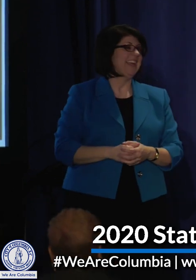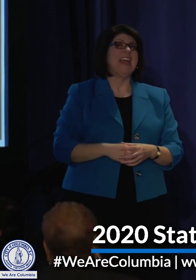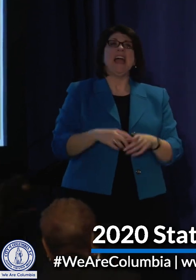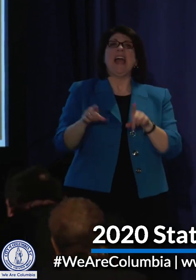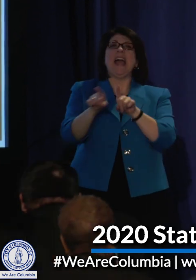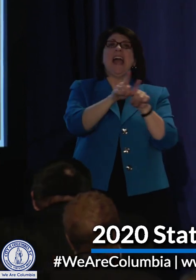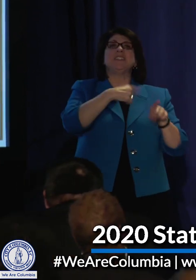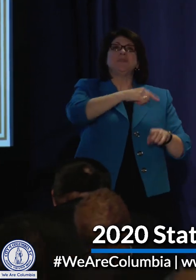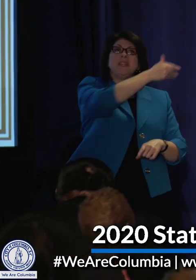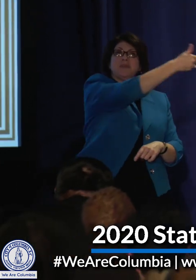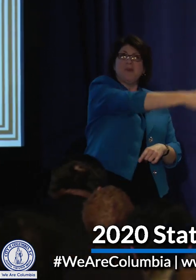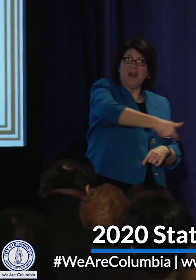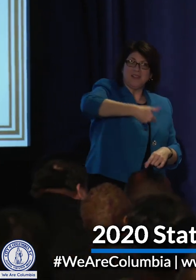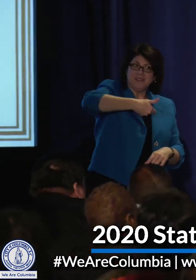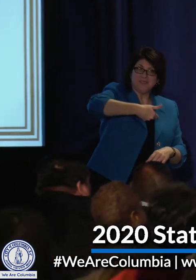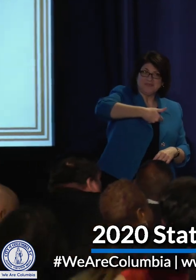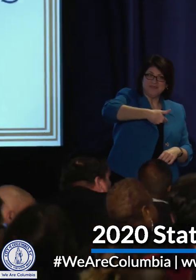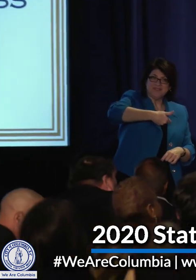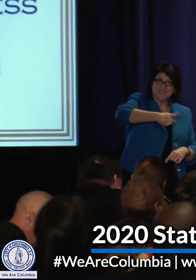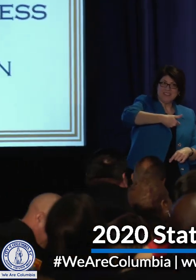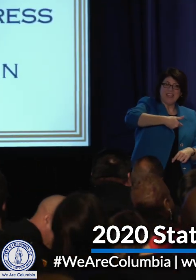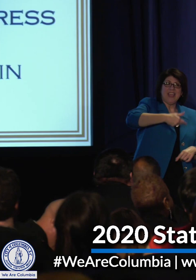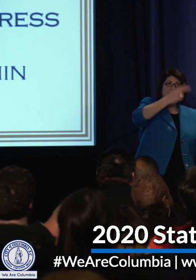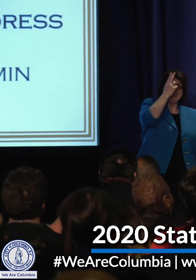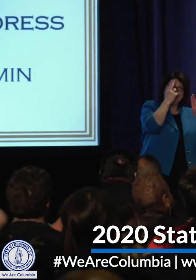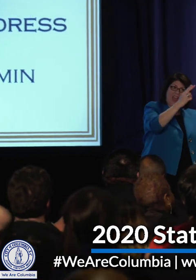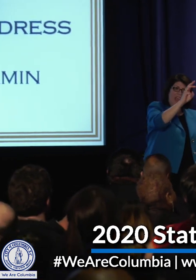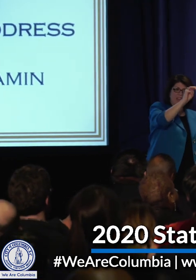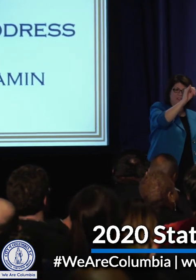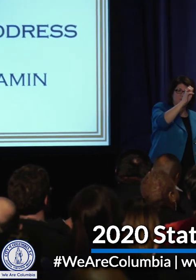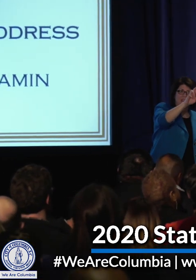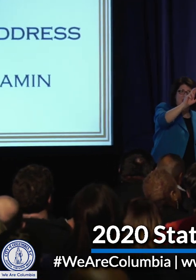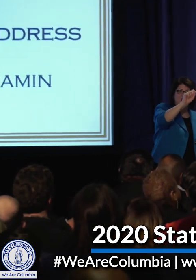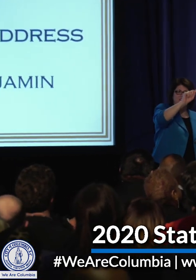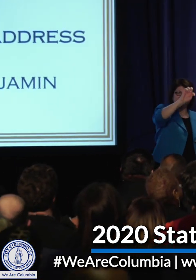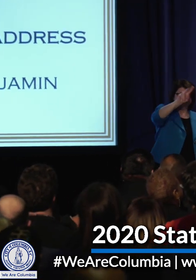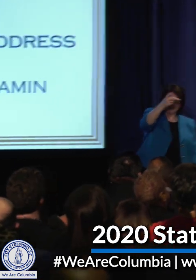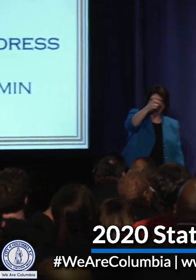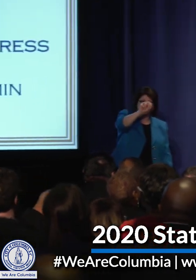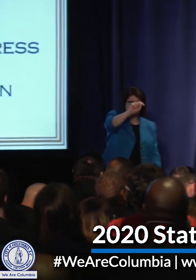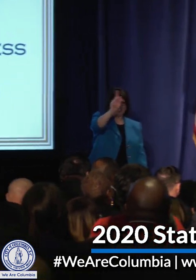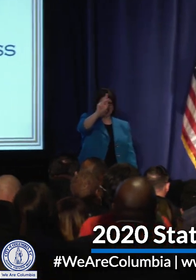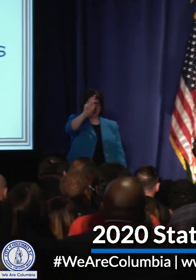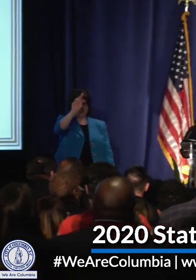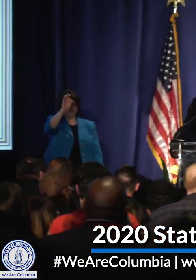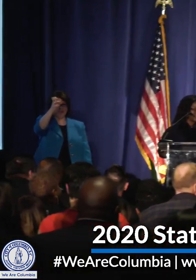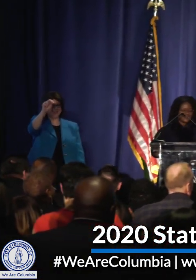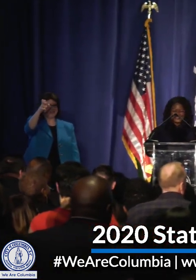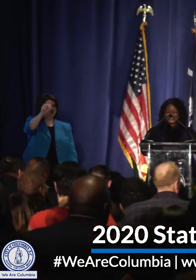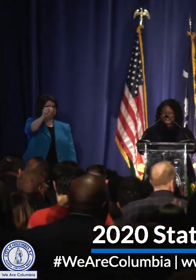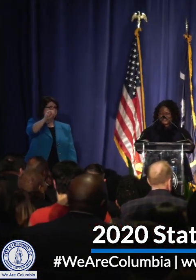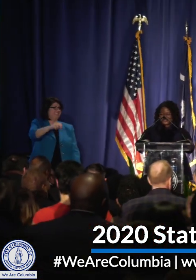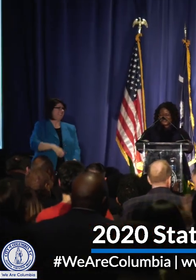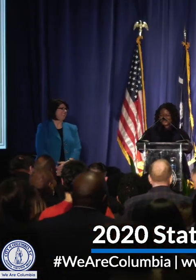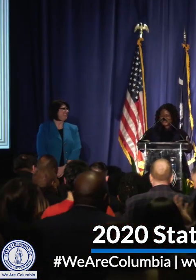as we welcome the Honorable Mayor Stephen K. Benjamin to the stage.